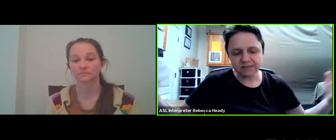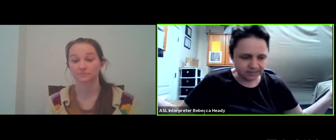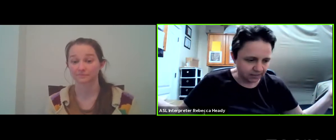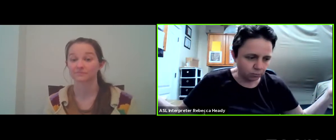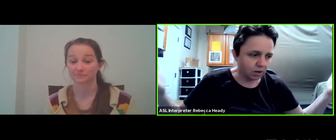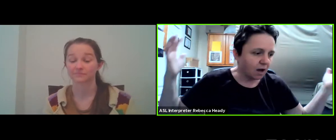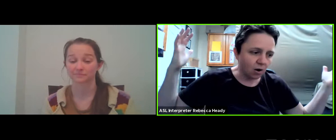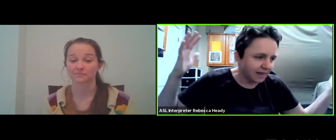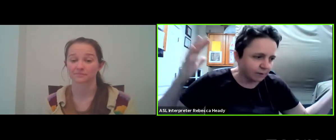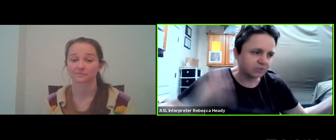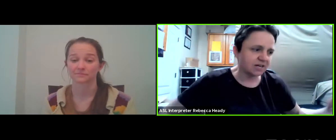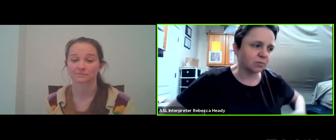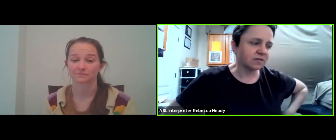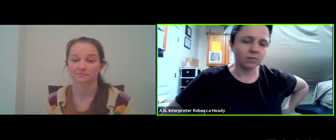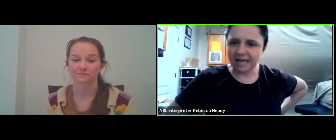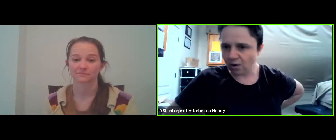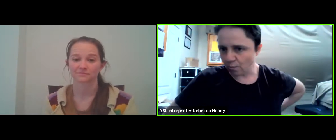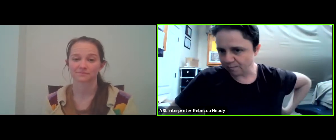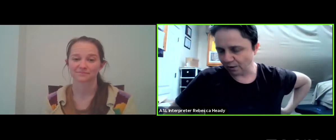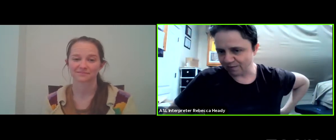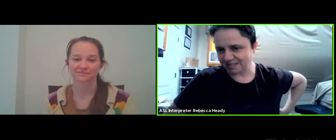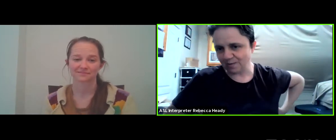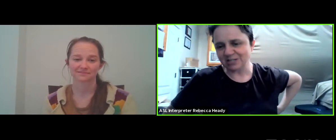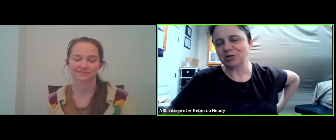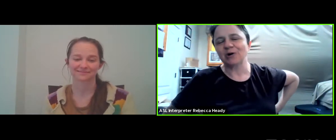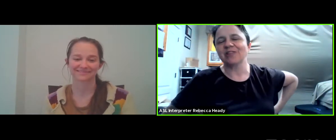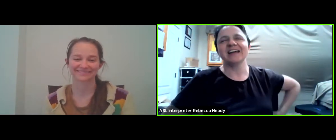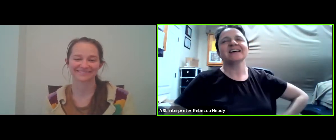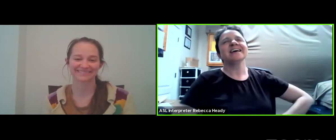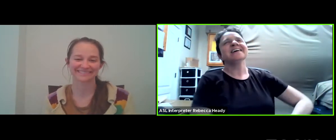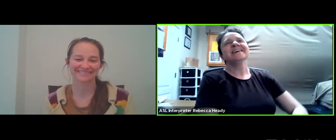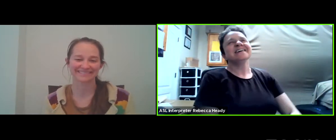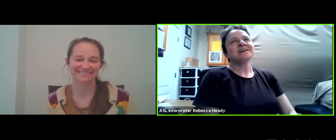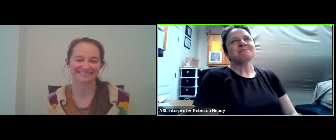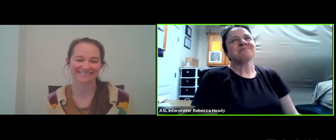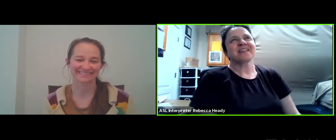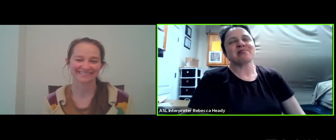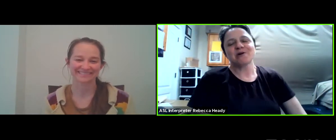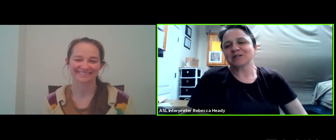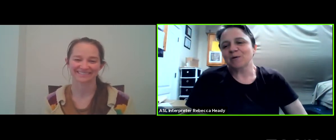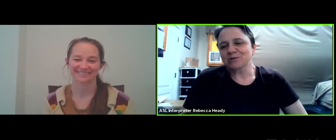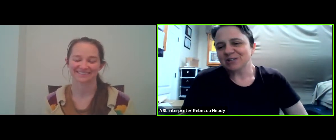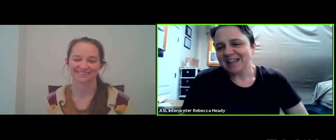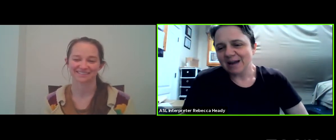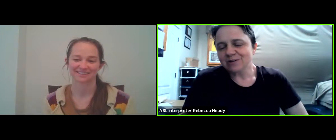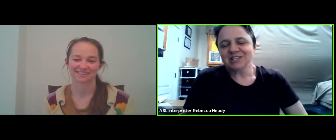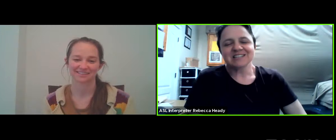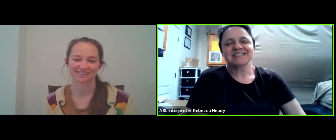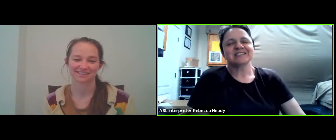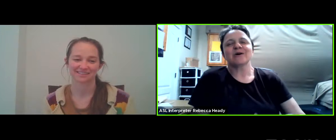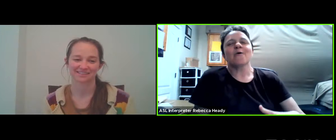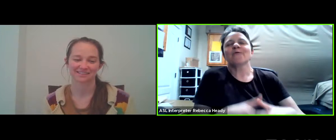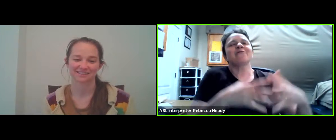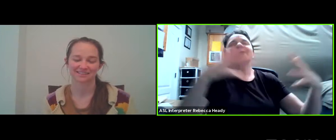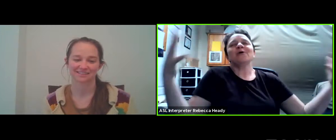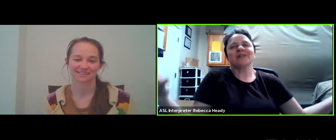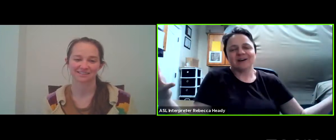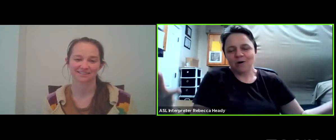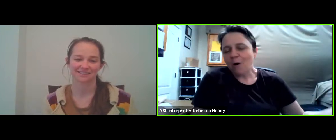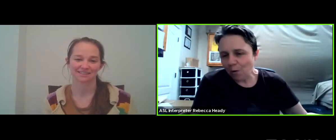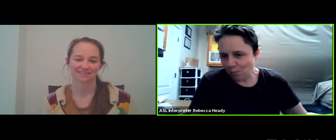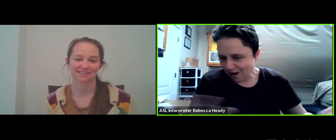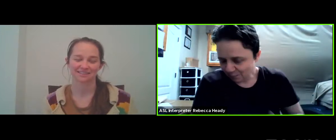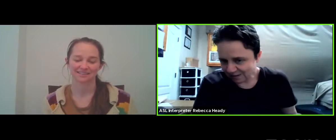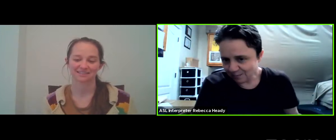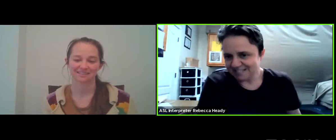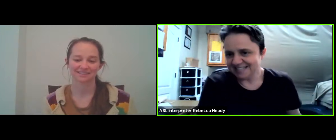Obviously, we're not all language experts and we can't all be perfect to make sure that their exposure to language is so full